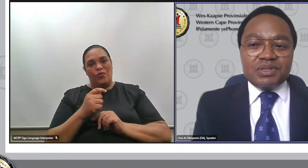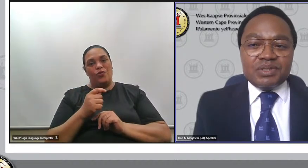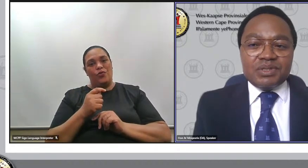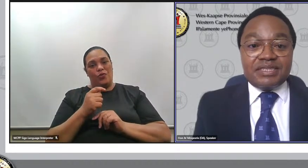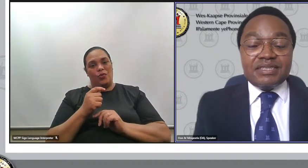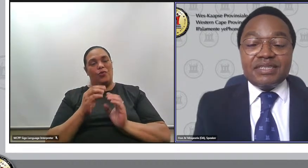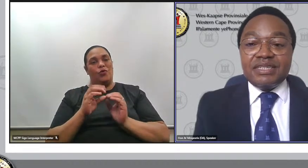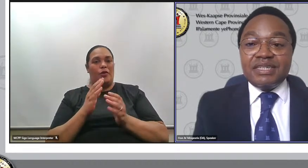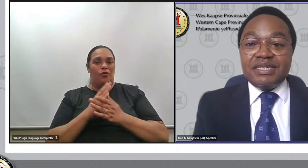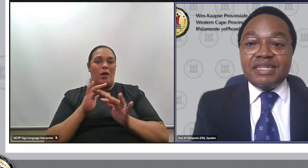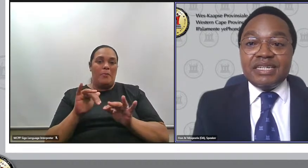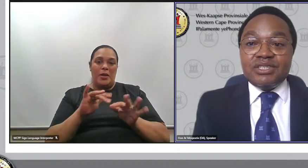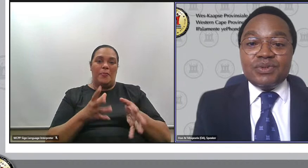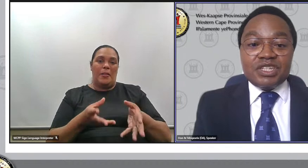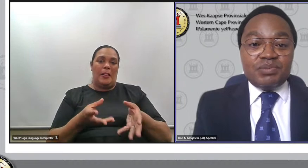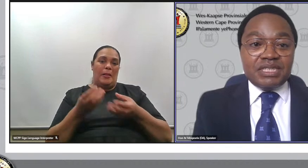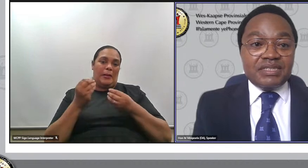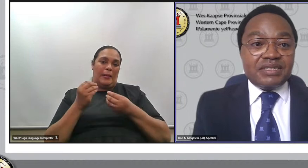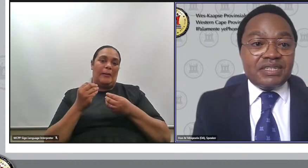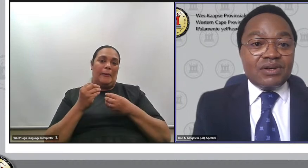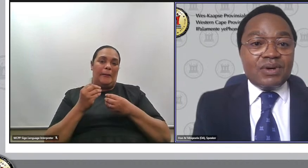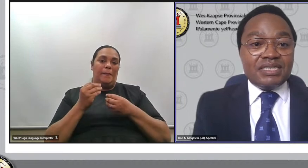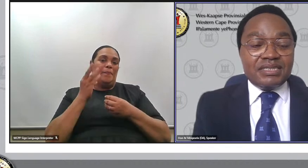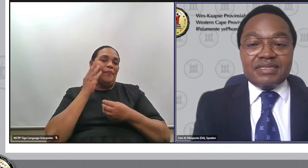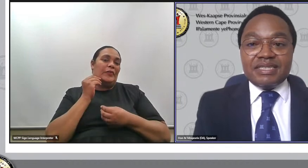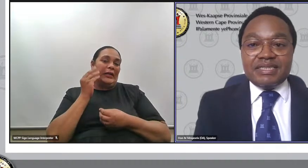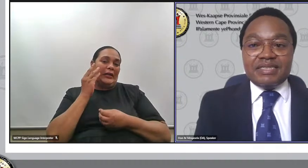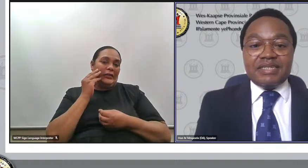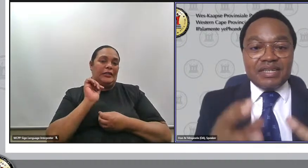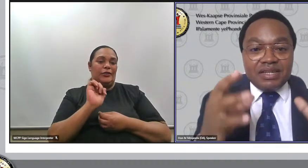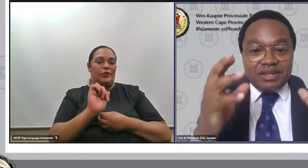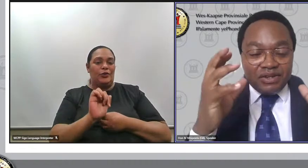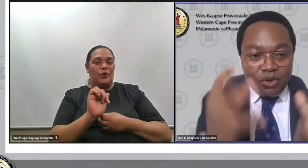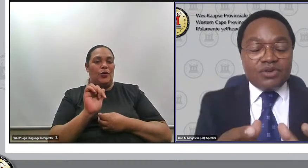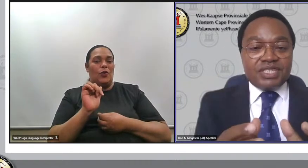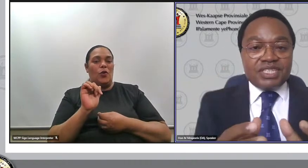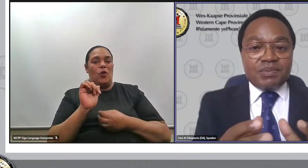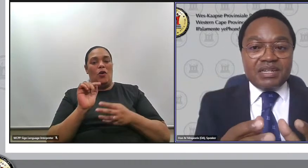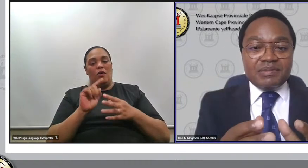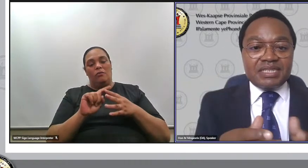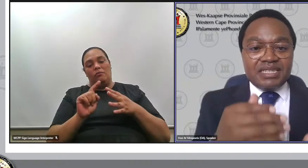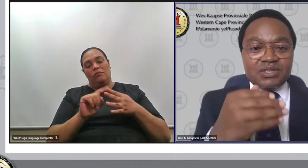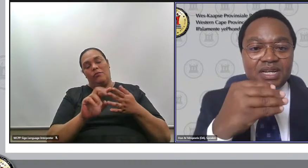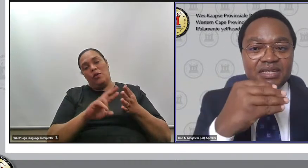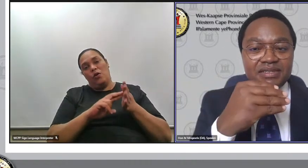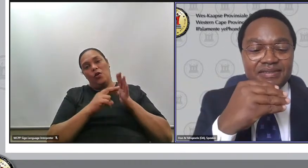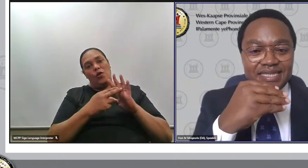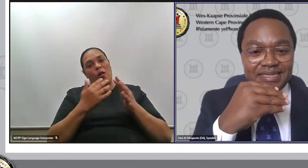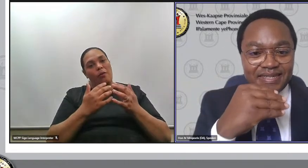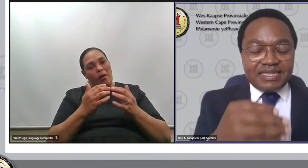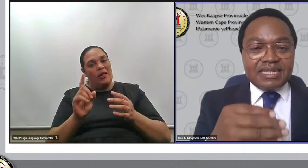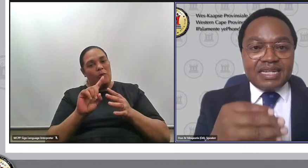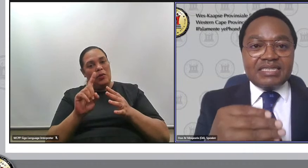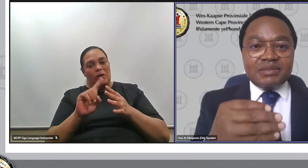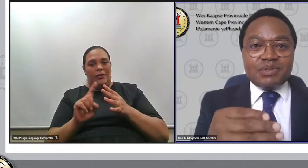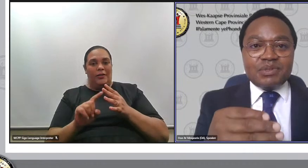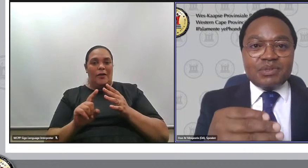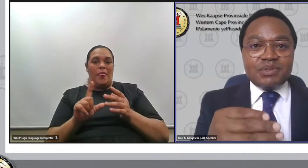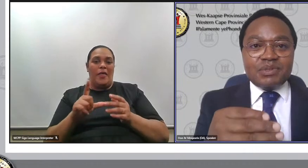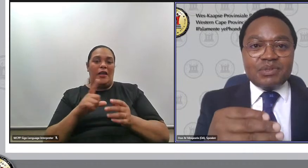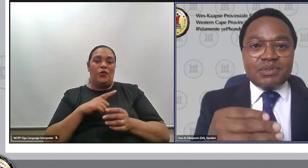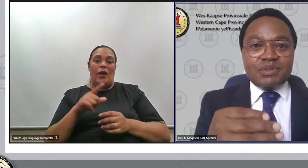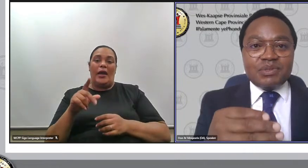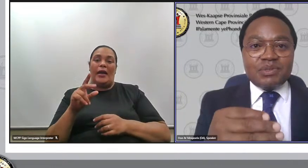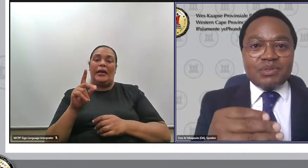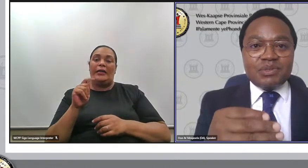that people get to experience what is the role of this Parliament. That is why this Tetanati